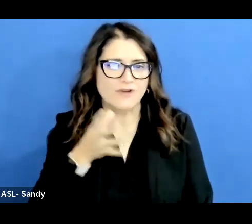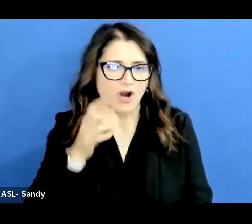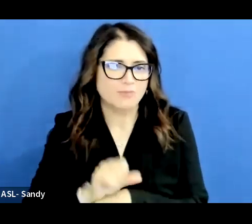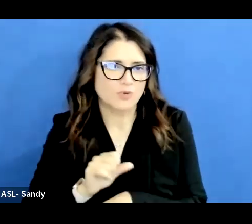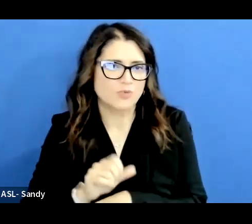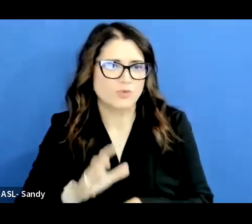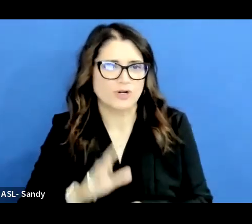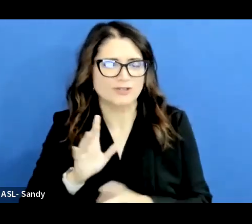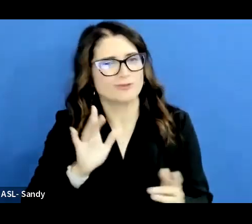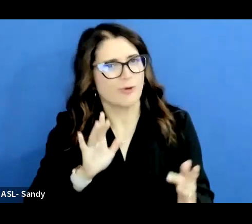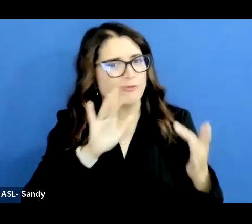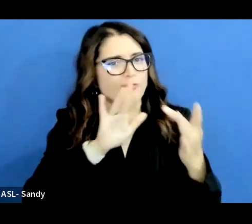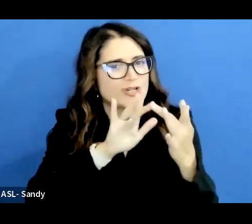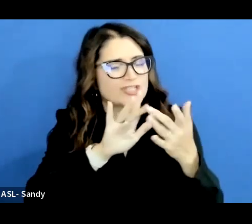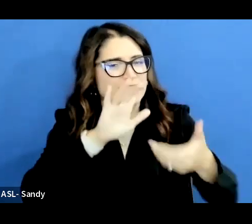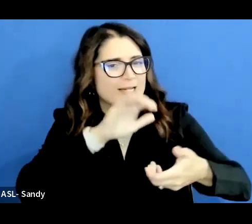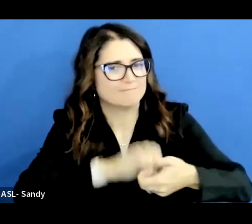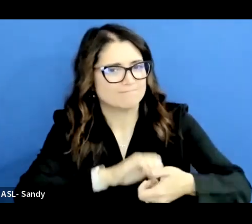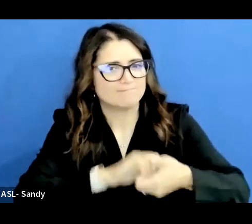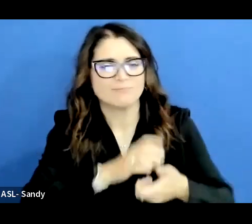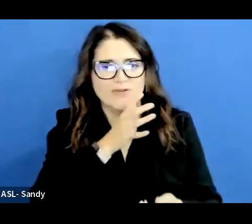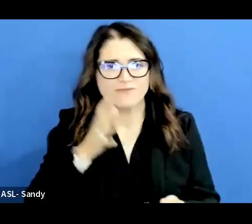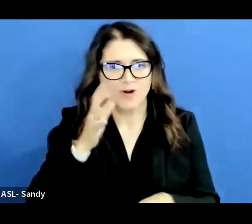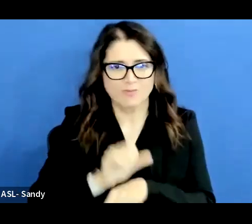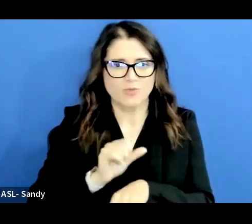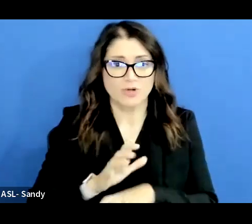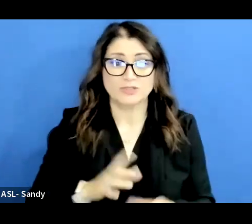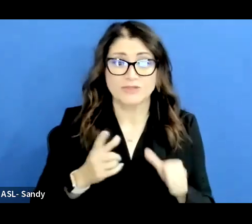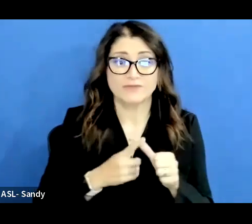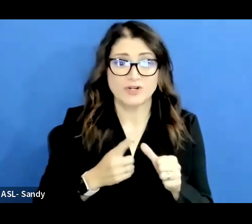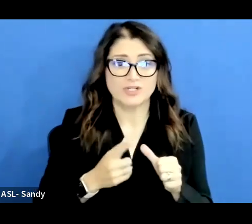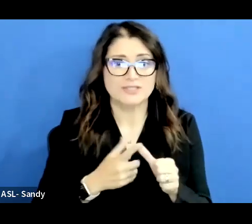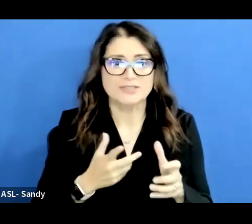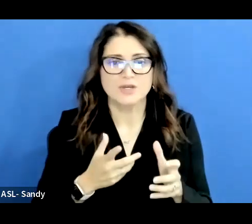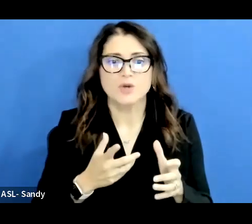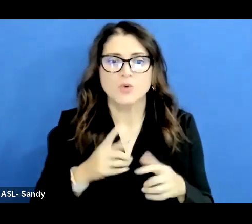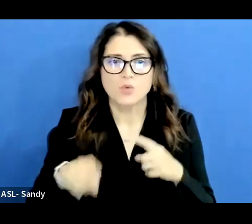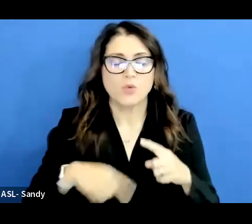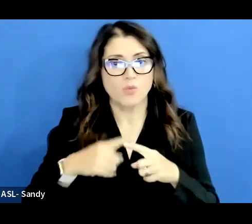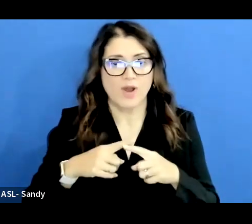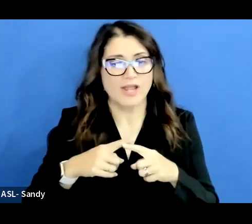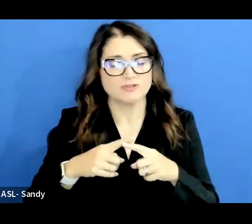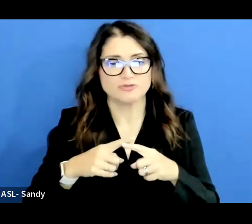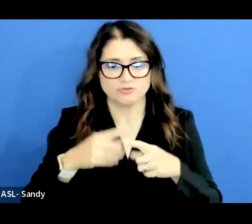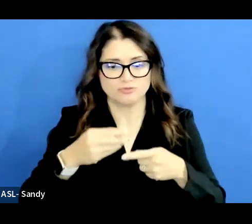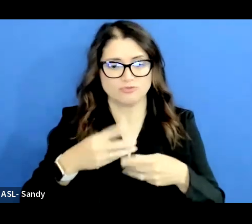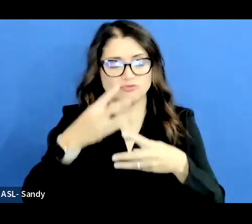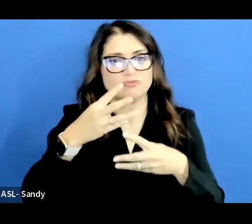we get started today. First, when you scroll over the screen, a menu bar pops